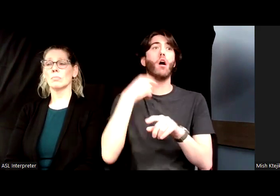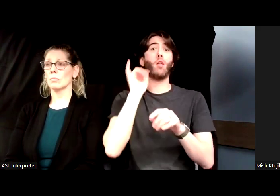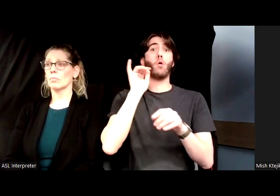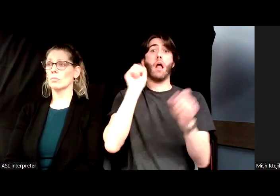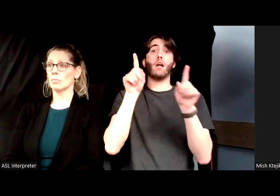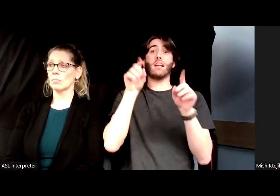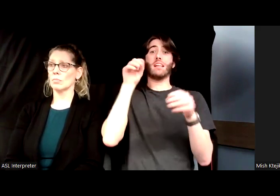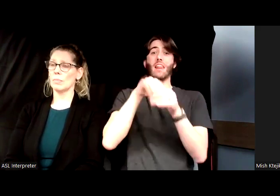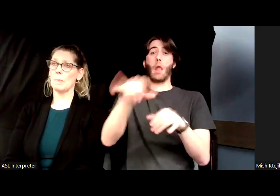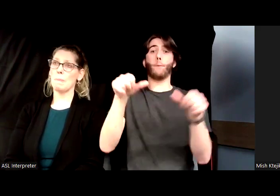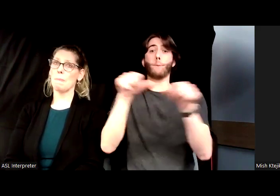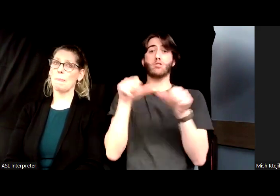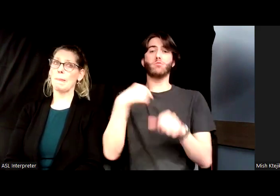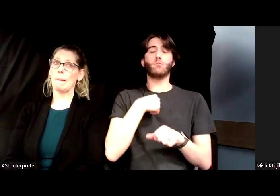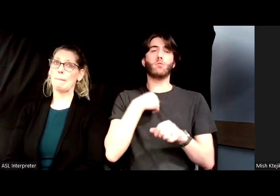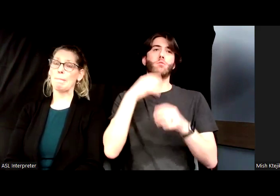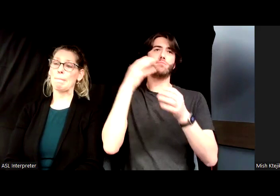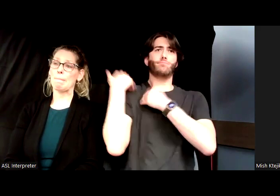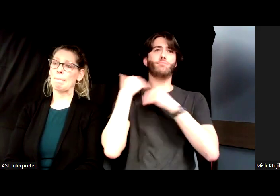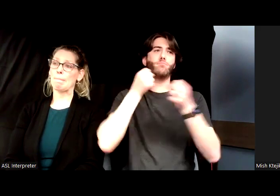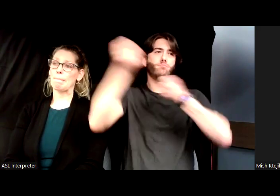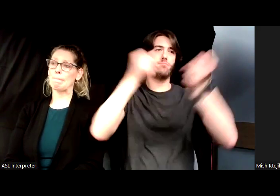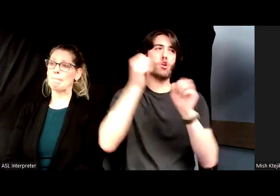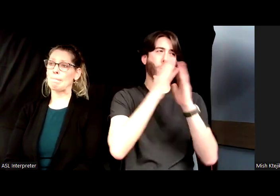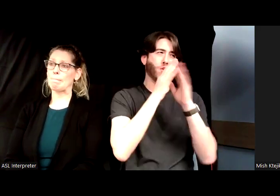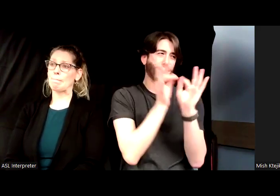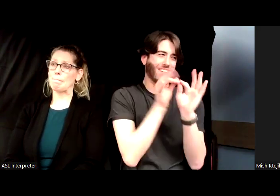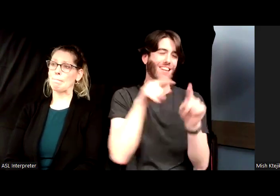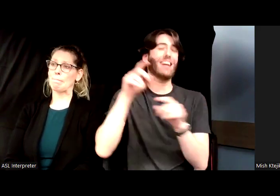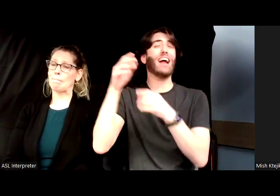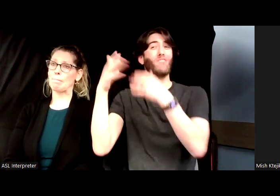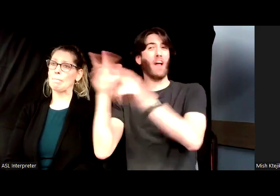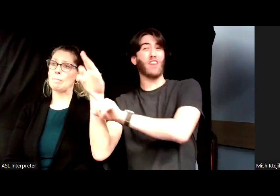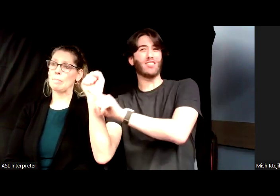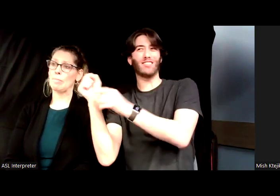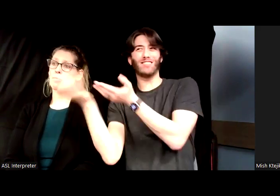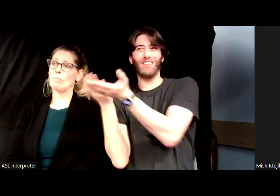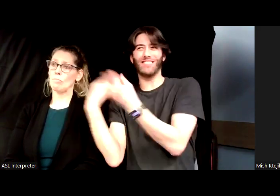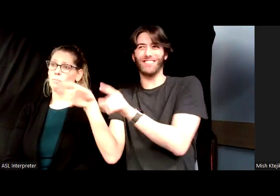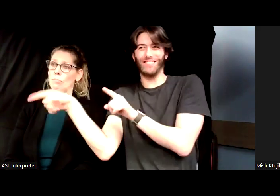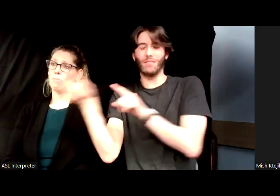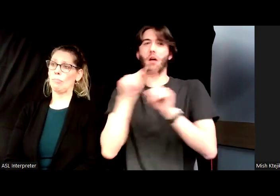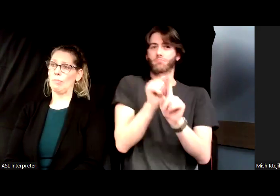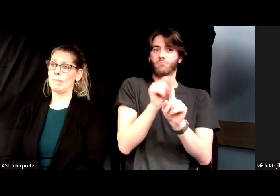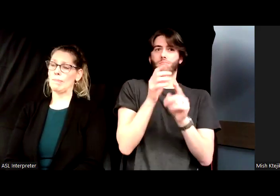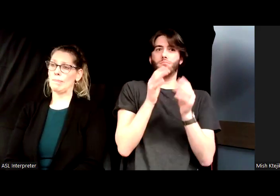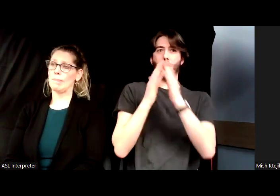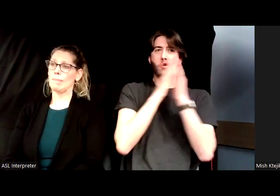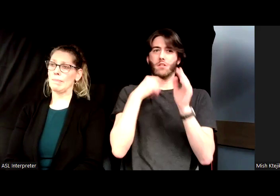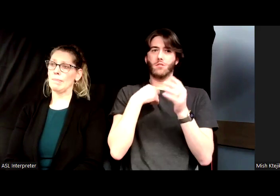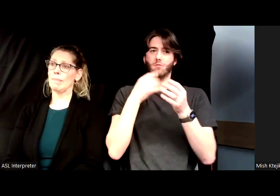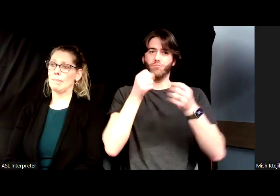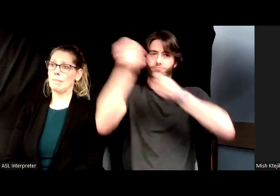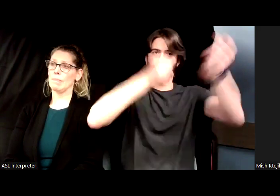scheduler. And in that position, I was responsible for placing community interpreter, even though I was working for a